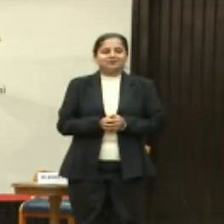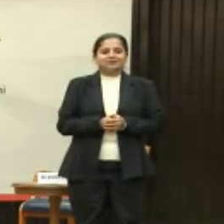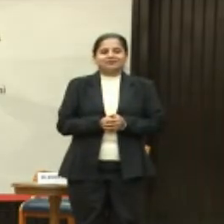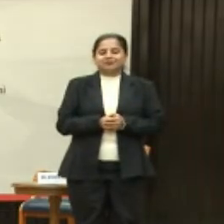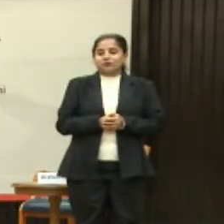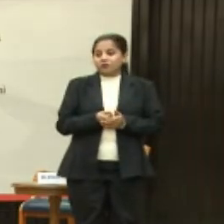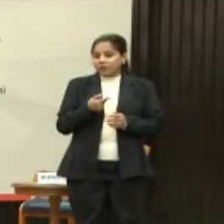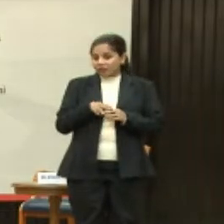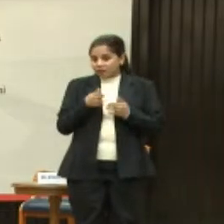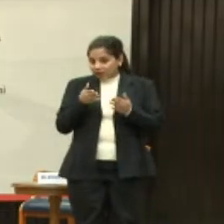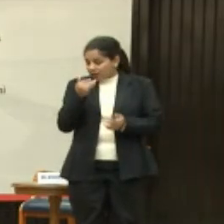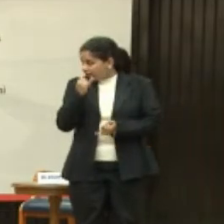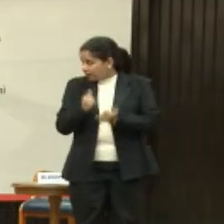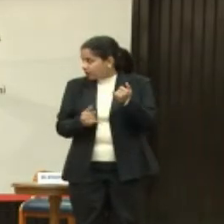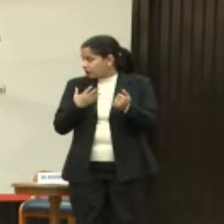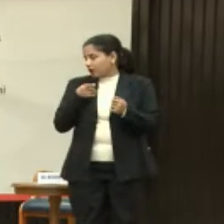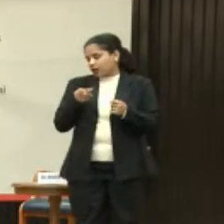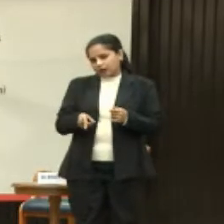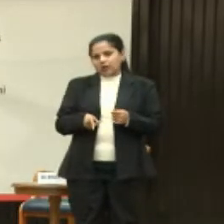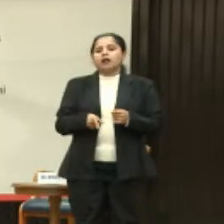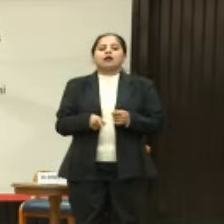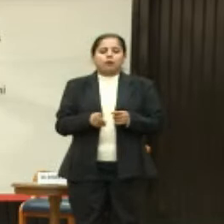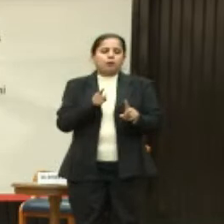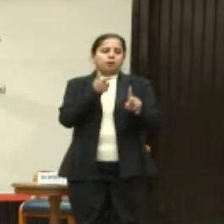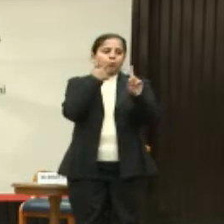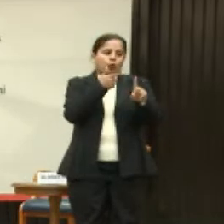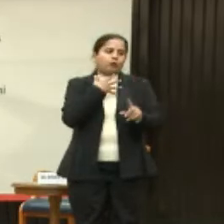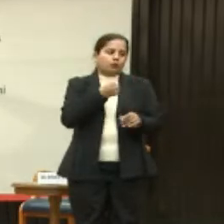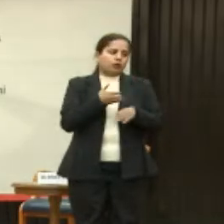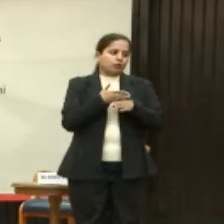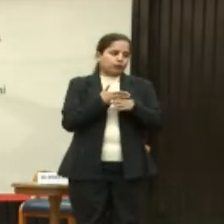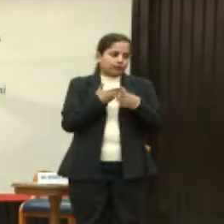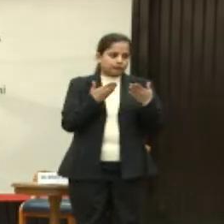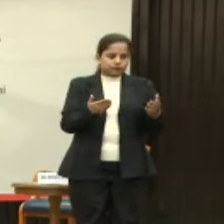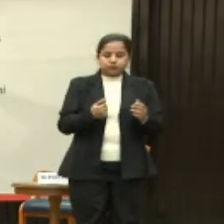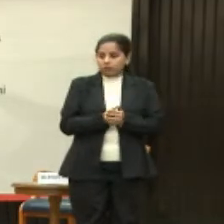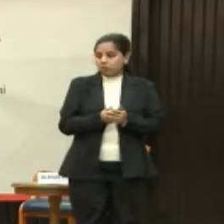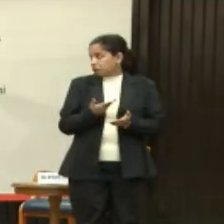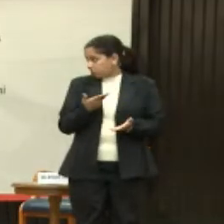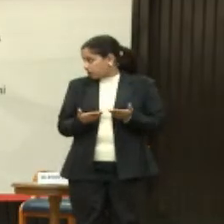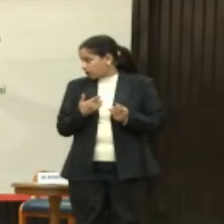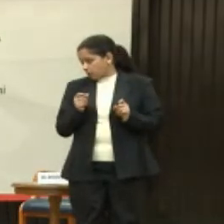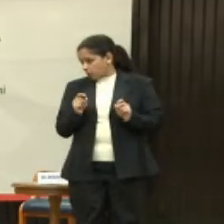If that is the last, I want to end with an anecdote, if I may.